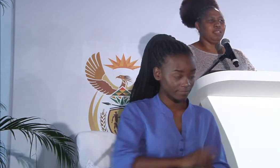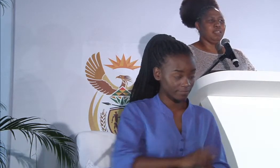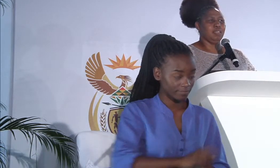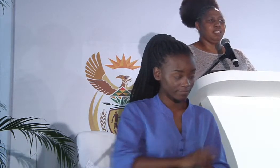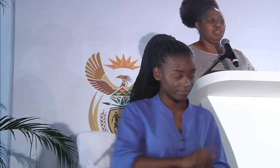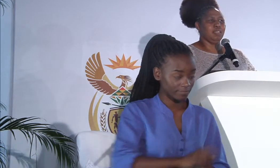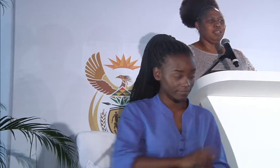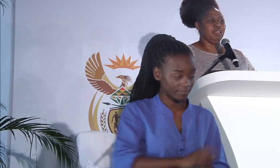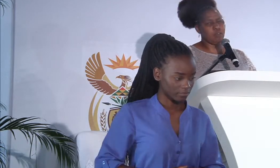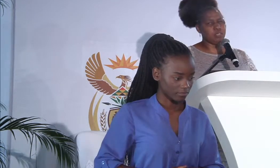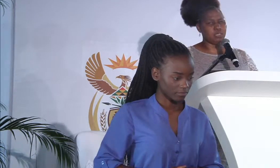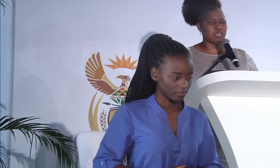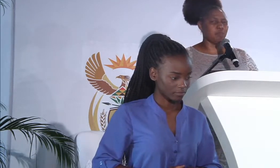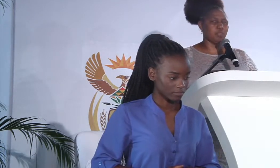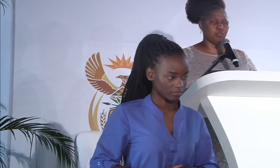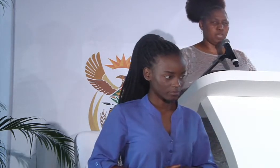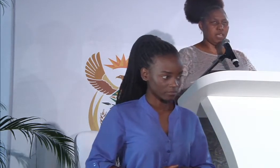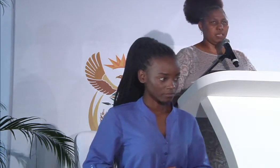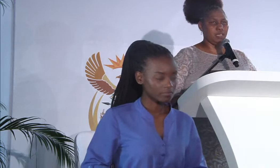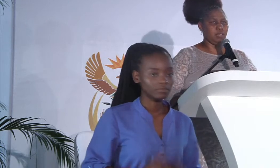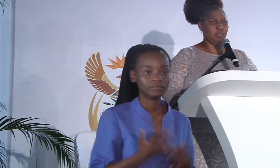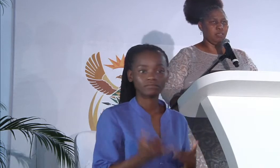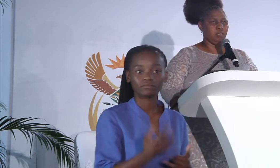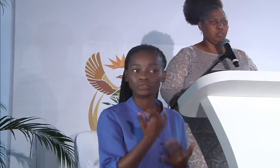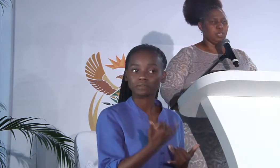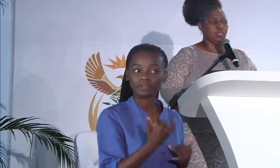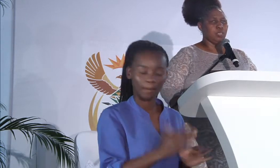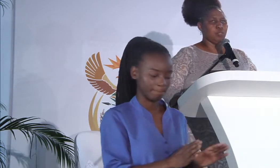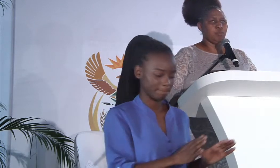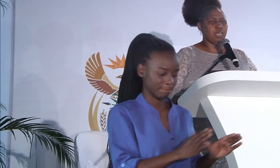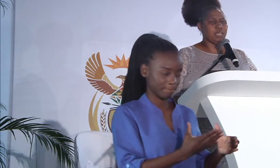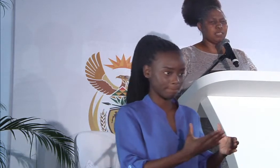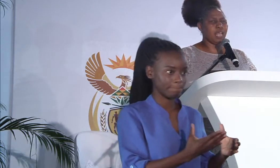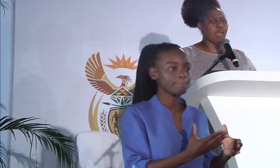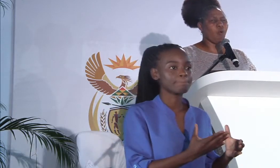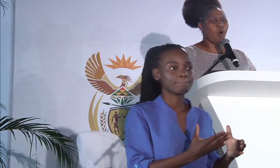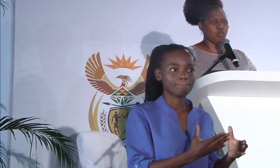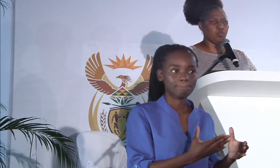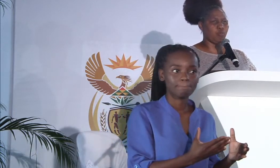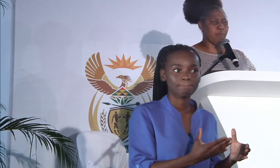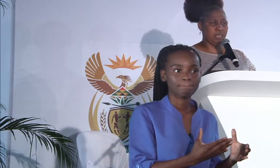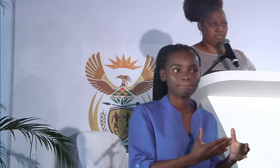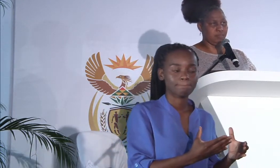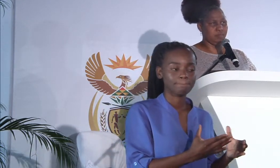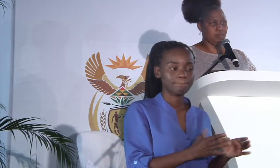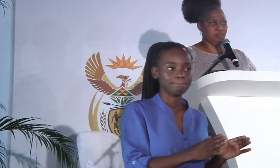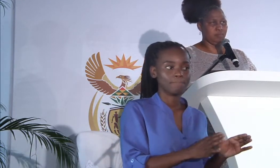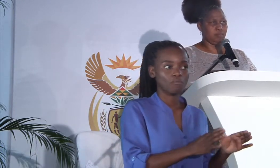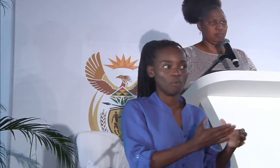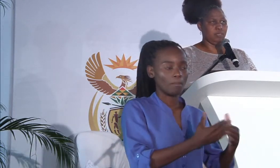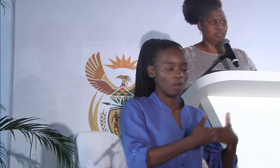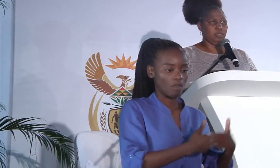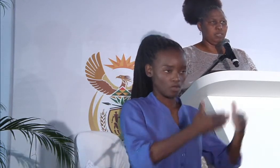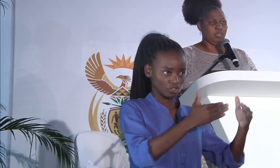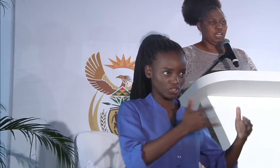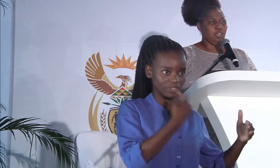But we also launched SANPUD today to make a call to women.